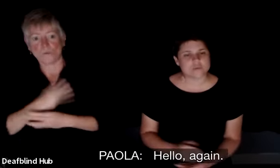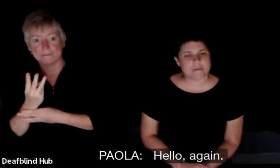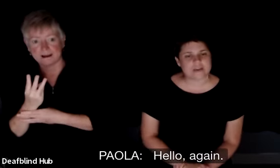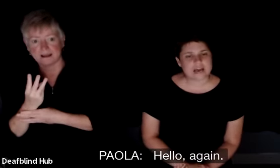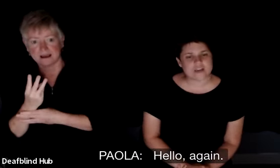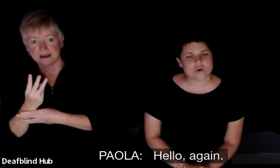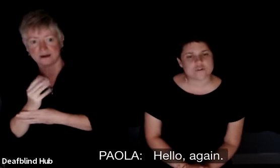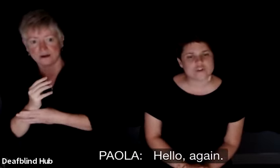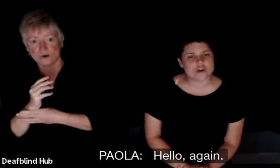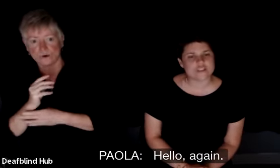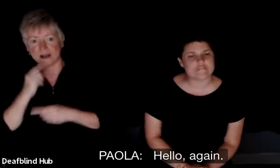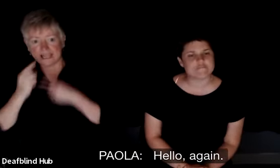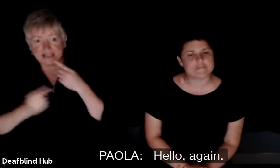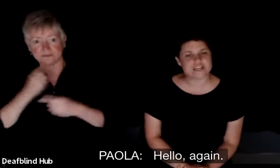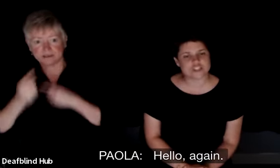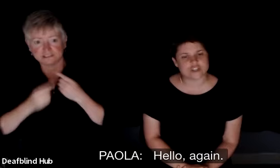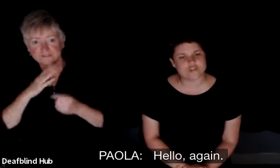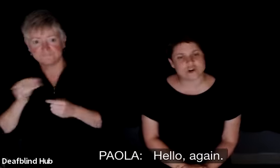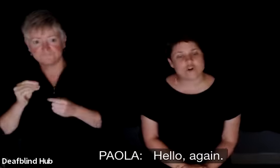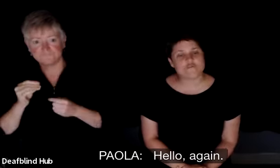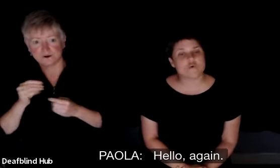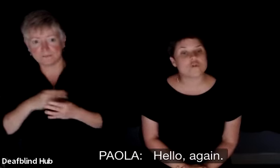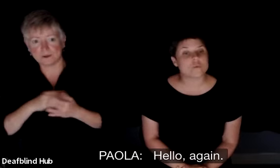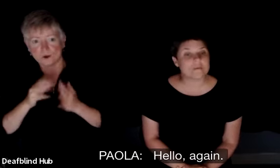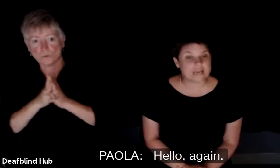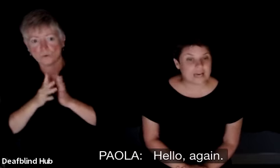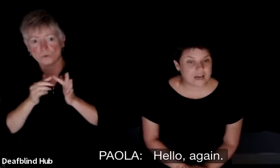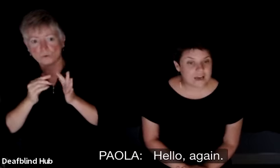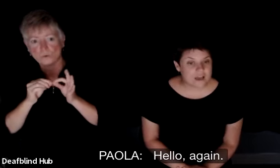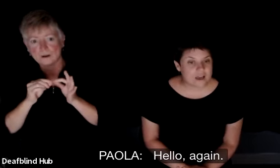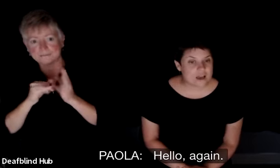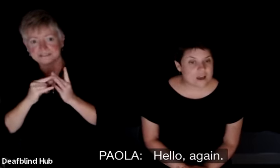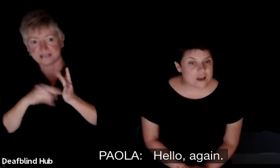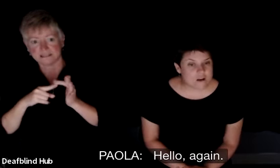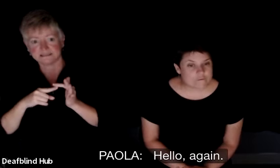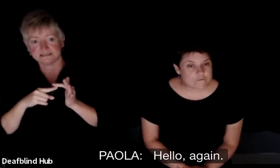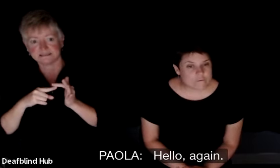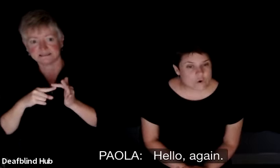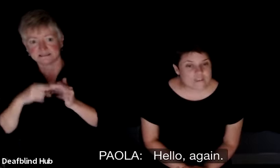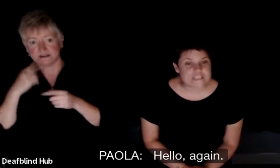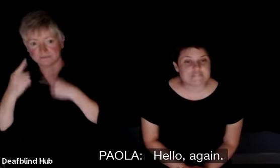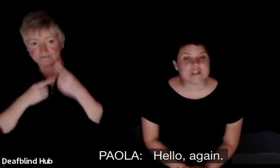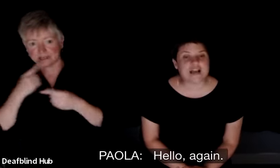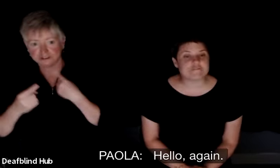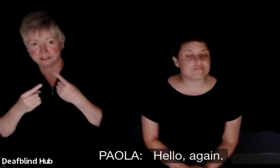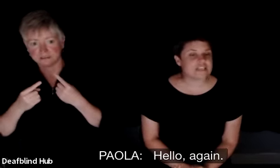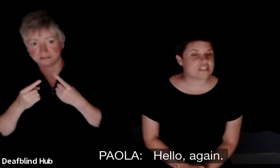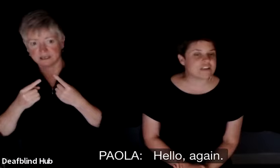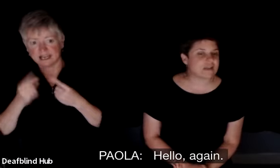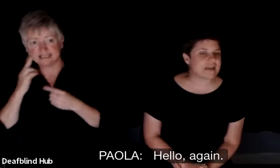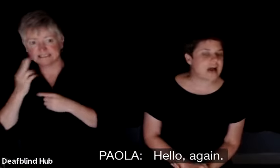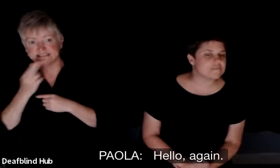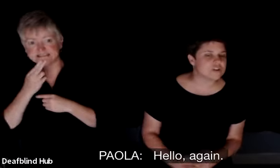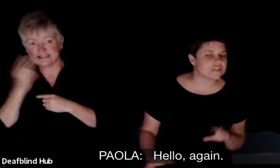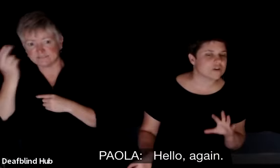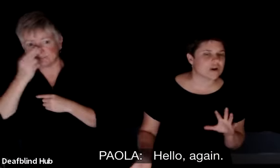on to the webinar, and also the information for the webinar, all the deafblind information,